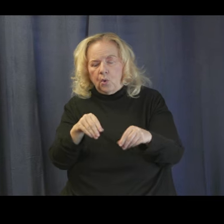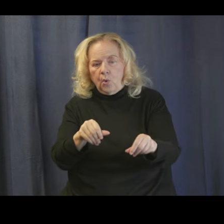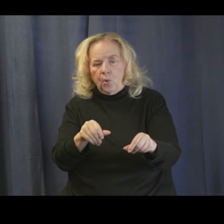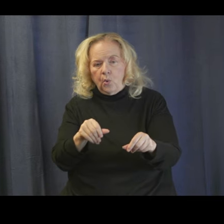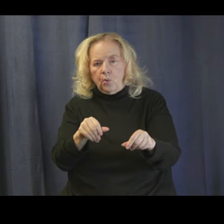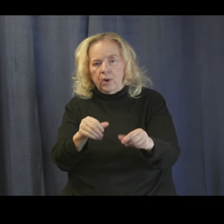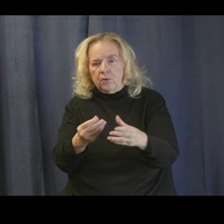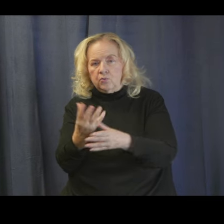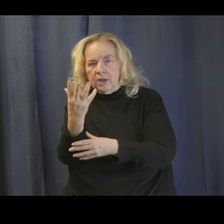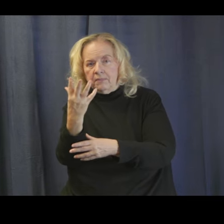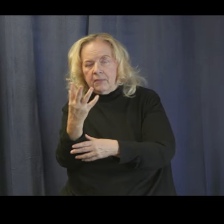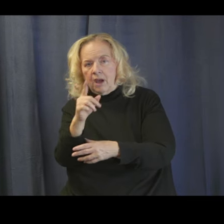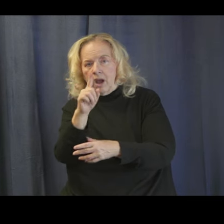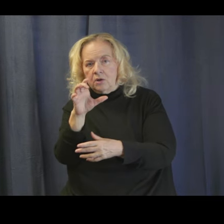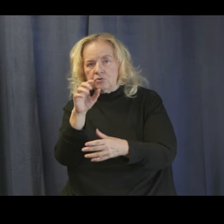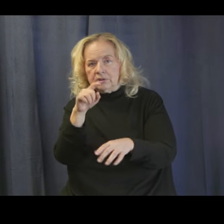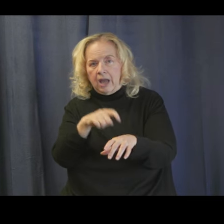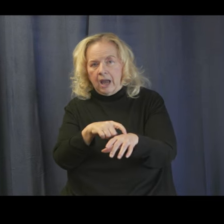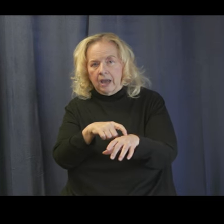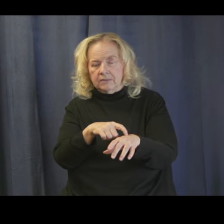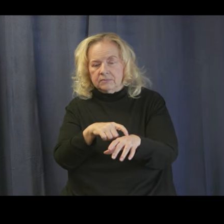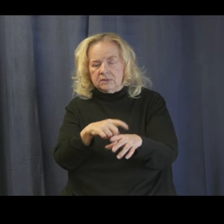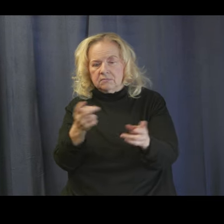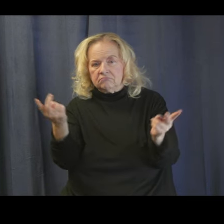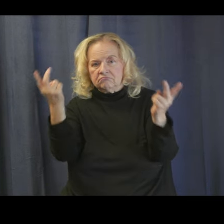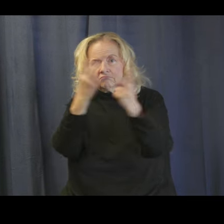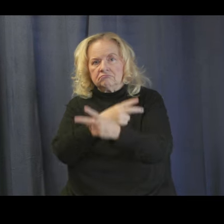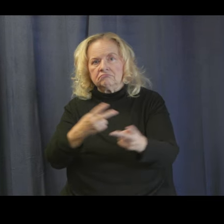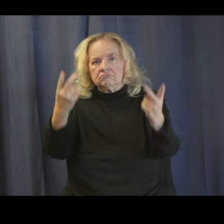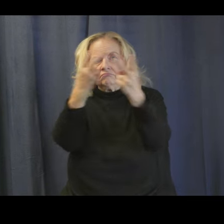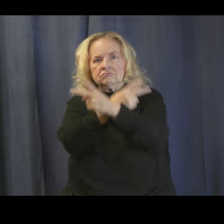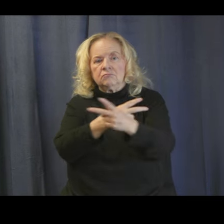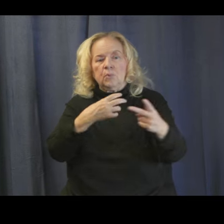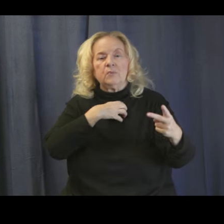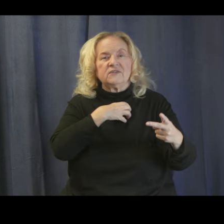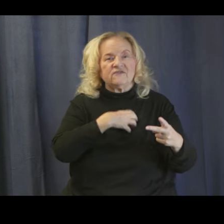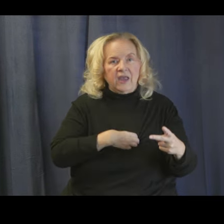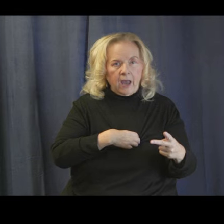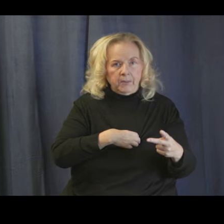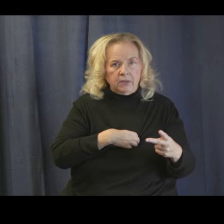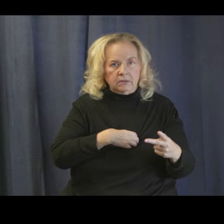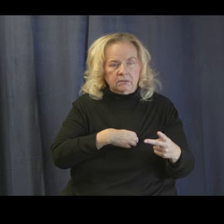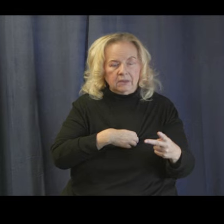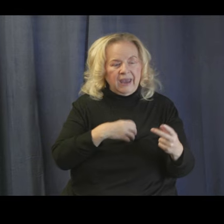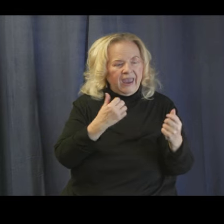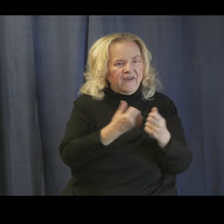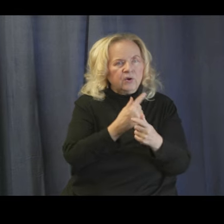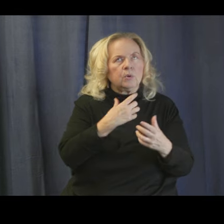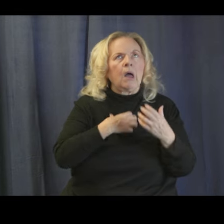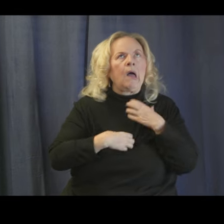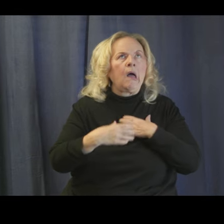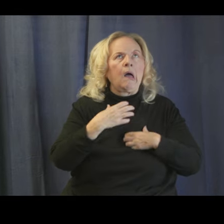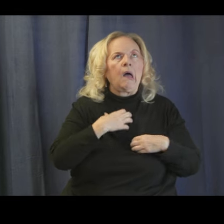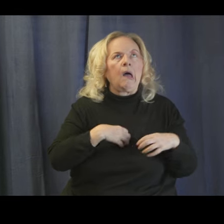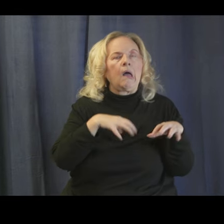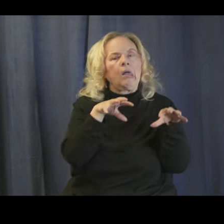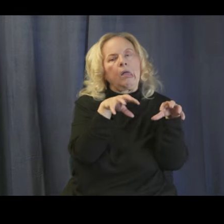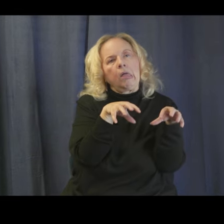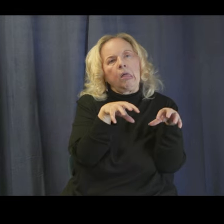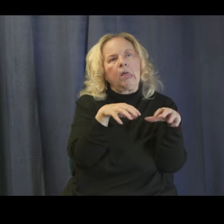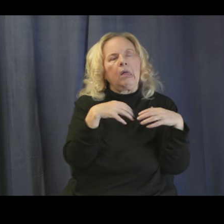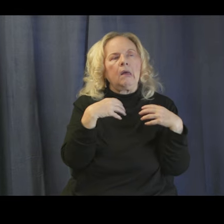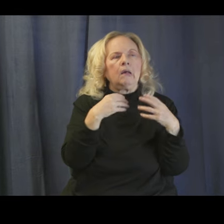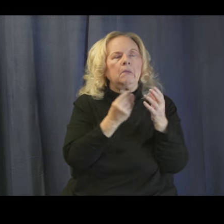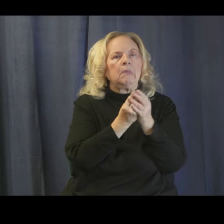and he reaps in the same year 100 times what he planted. Can you imagine in a time of famine when everyone's crops aren't